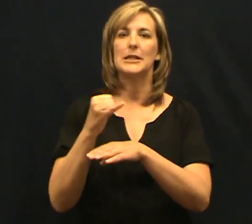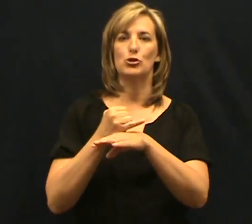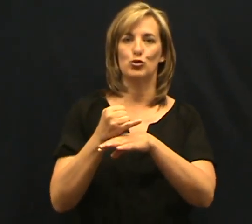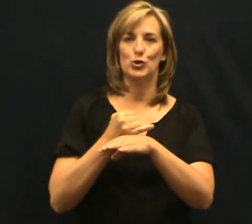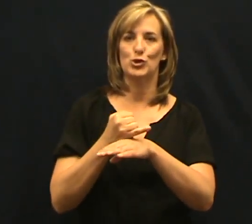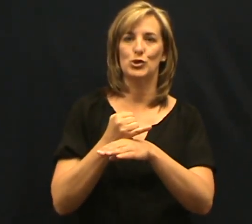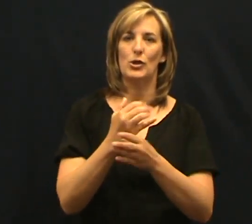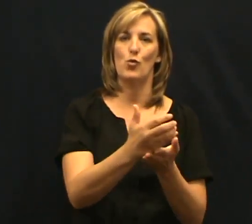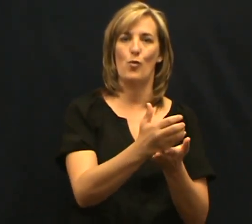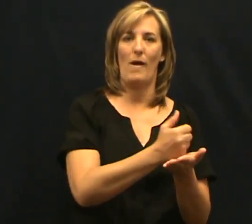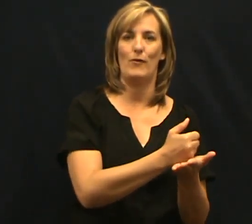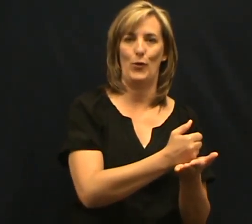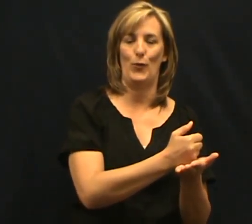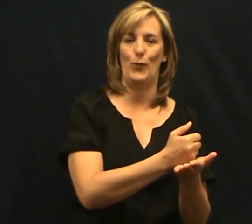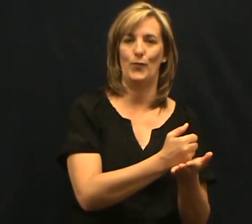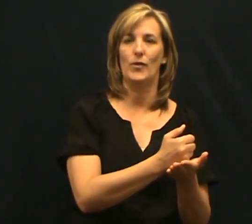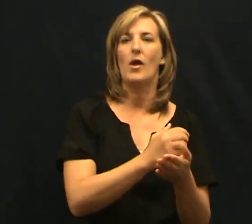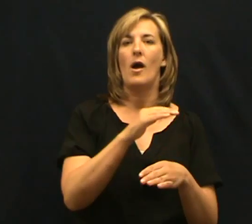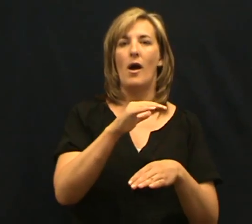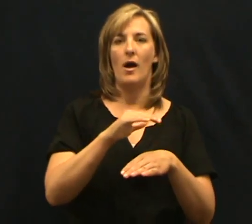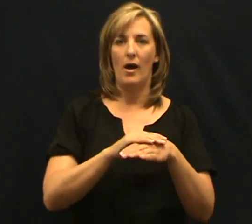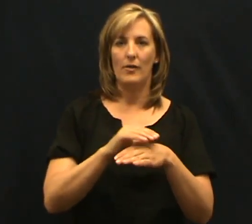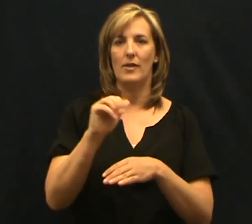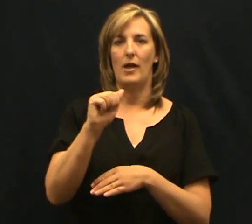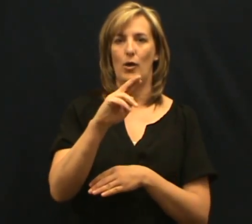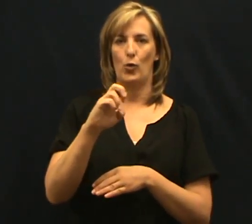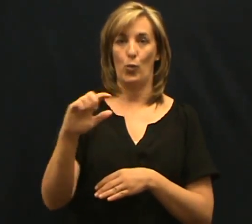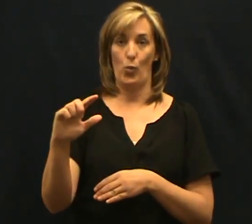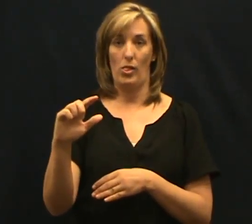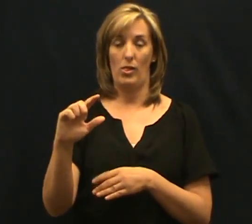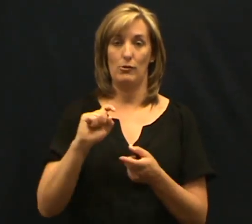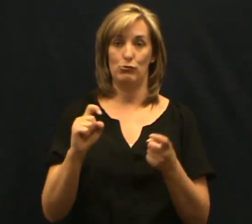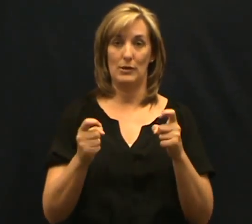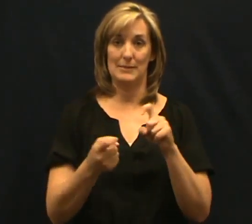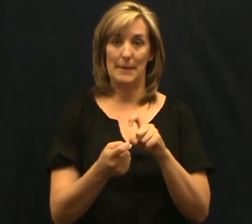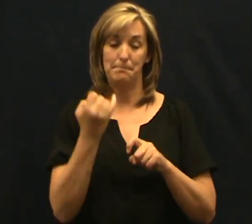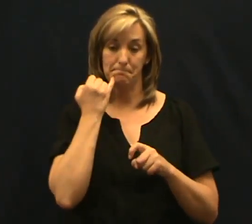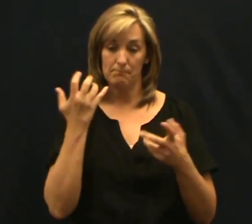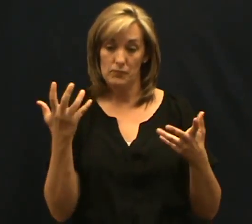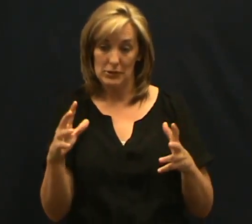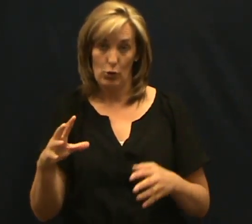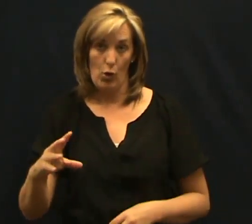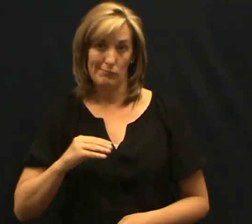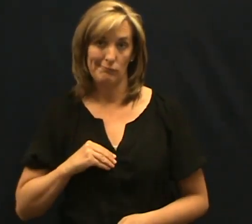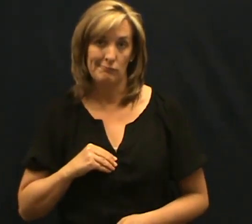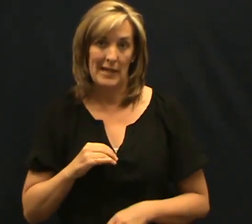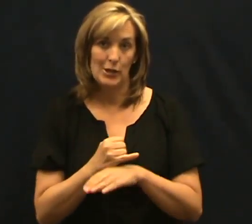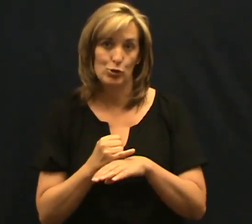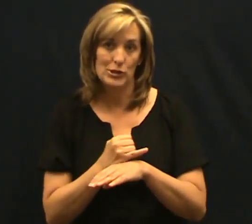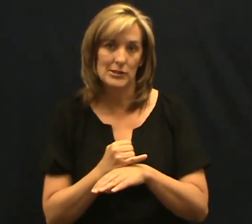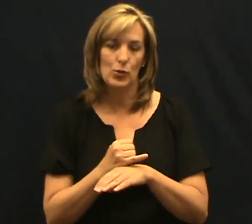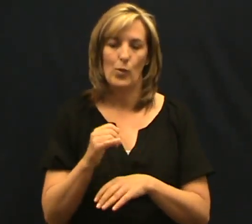for accrual adjustments. If we've earned interest, we would debit interest receivable and credit interest